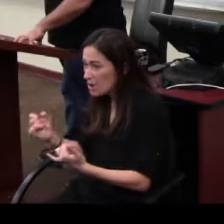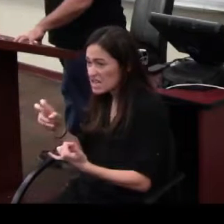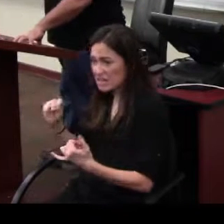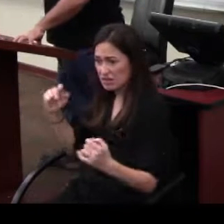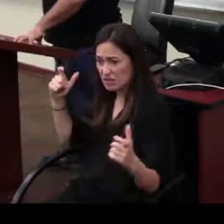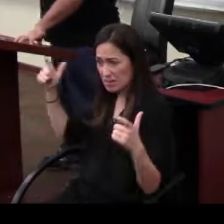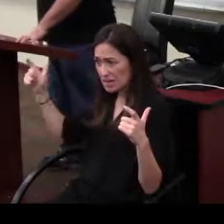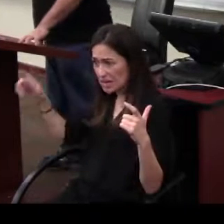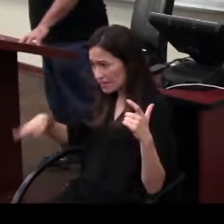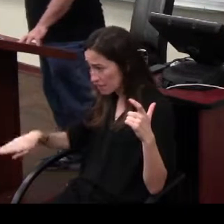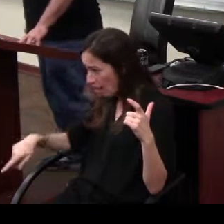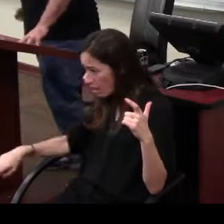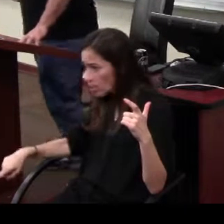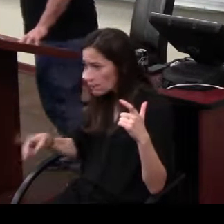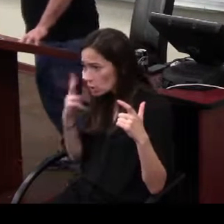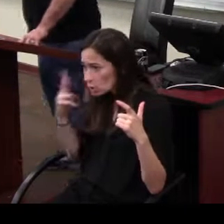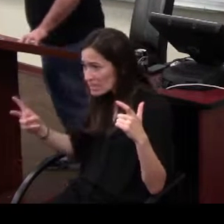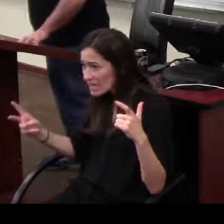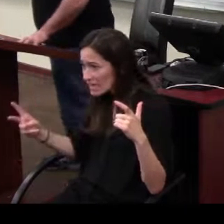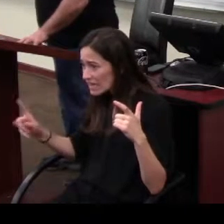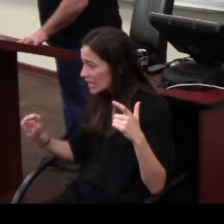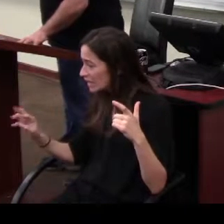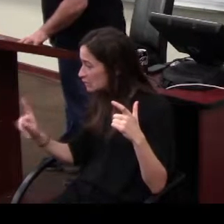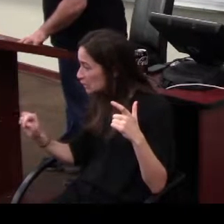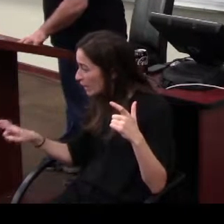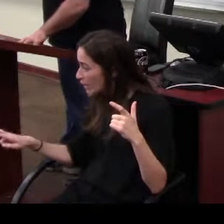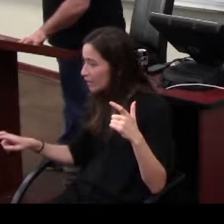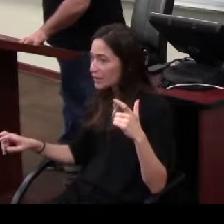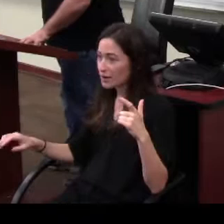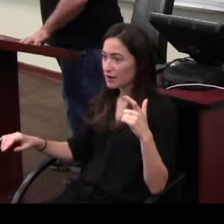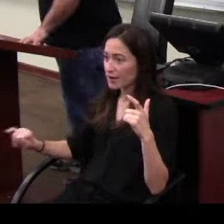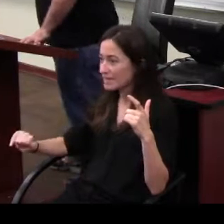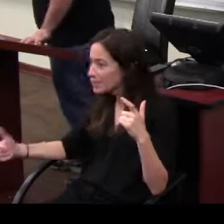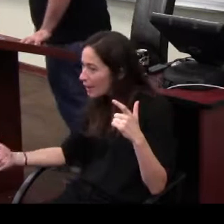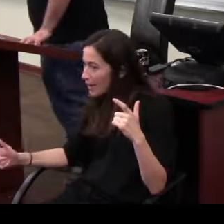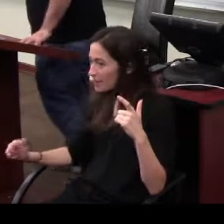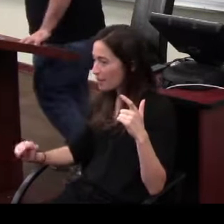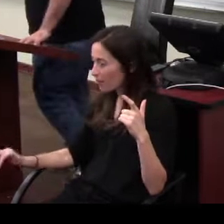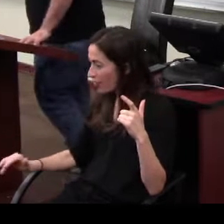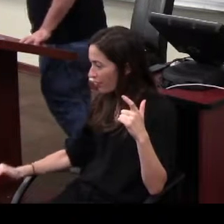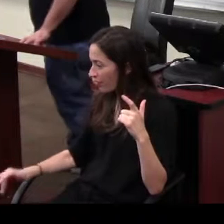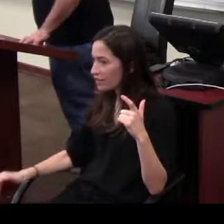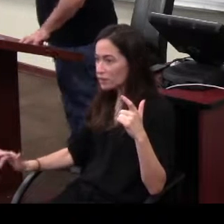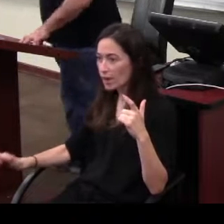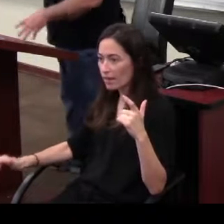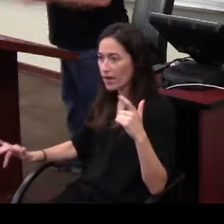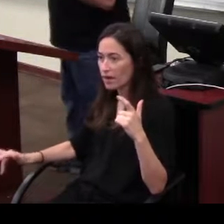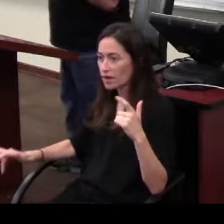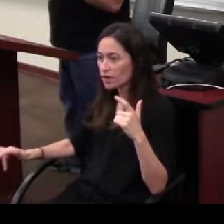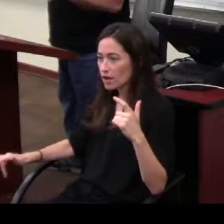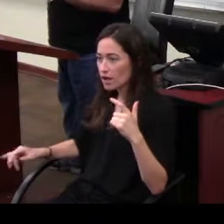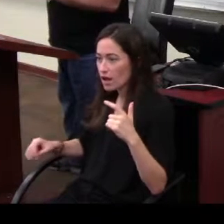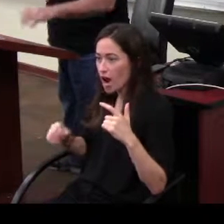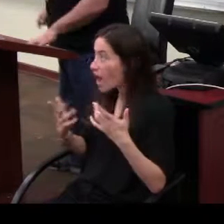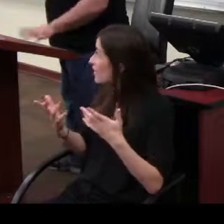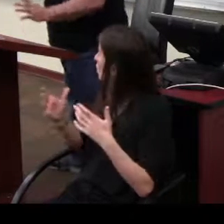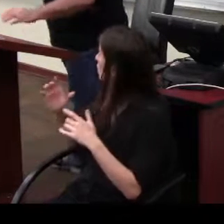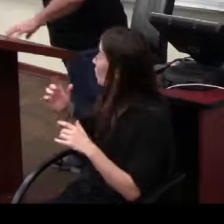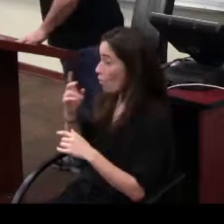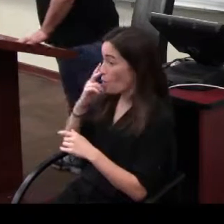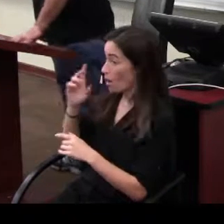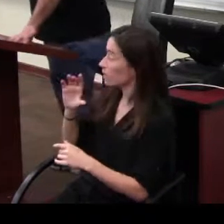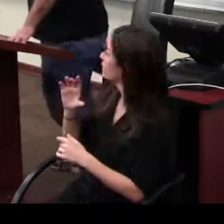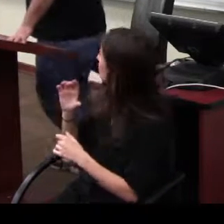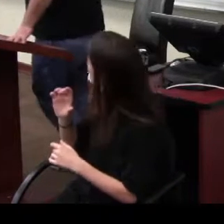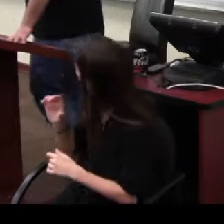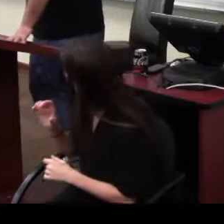the big ones down at the bottom, you have all of these little clickbait things, right? You won't believe what they caught the cashier doing. Watch closely,